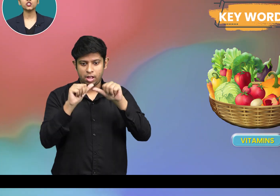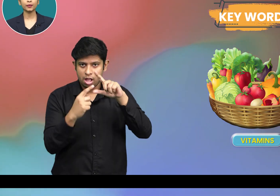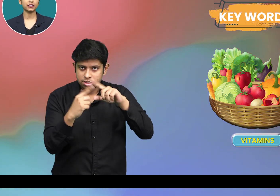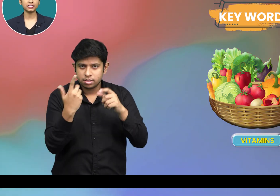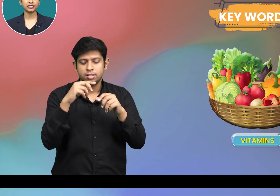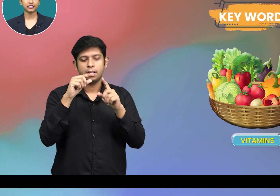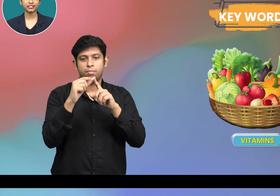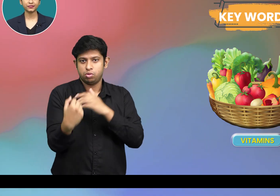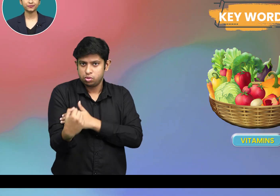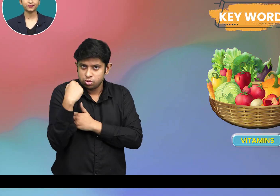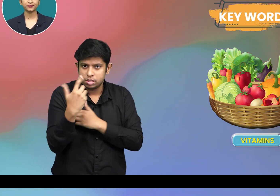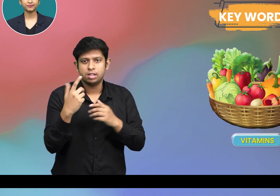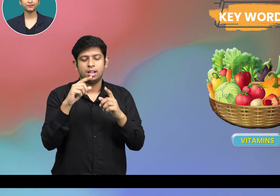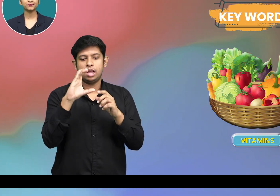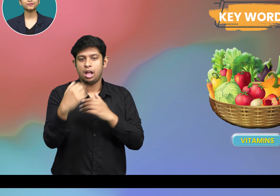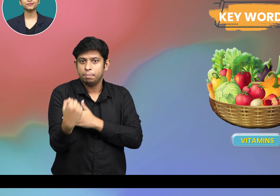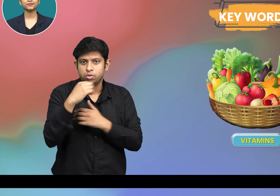and vegetables.